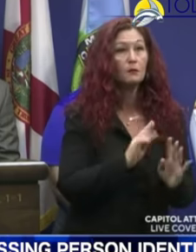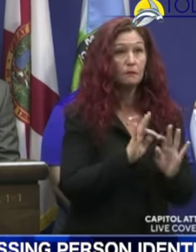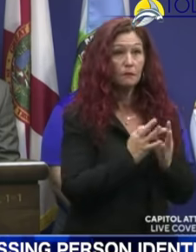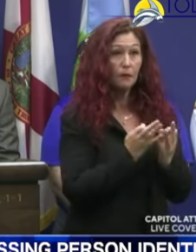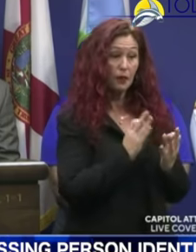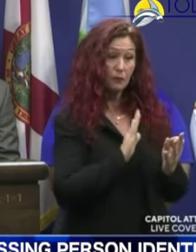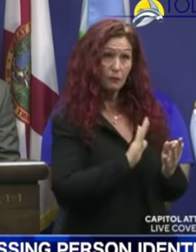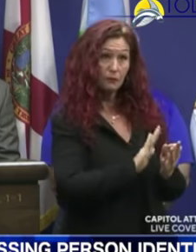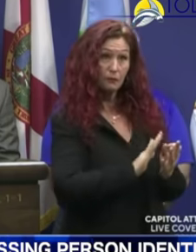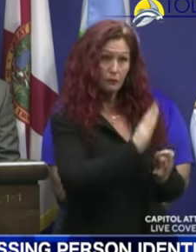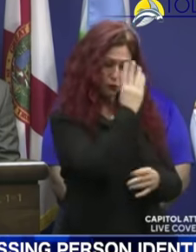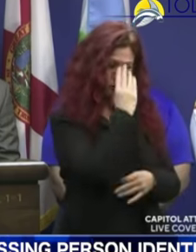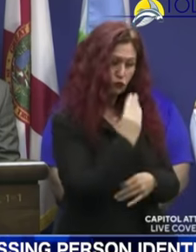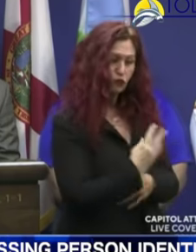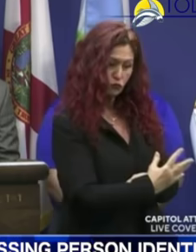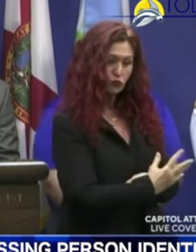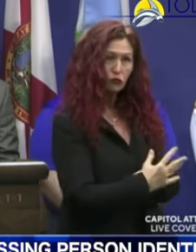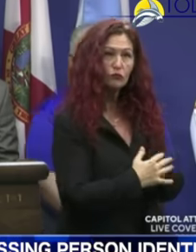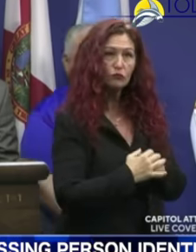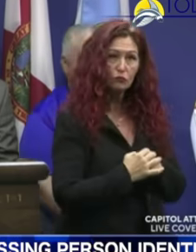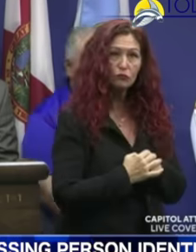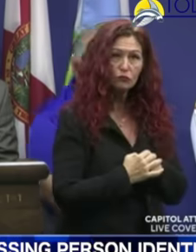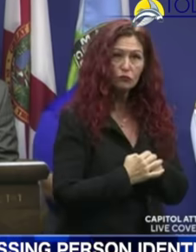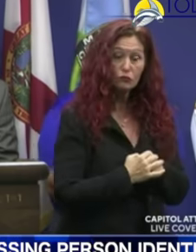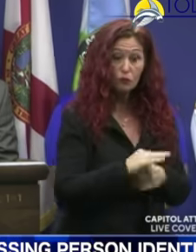people are accounted for.